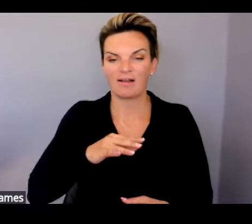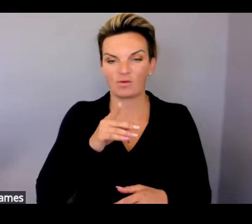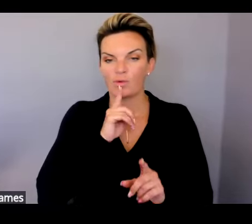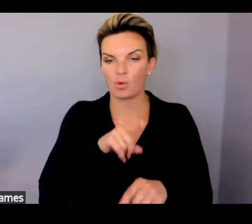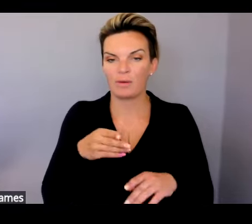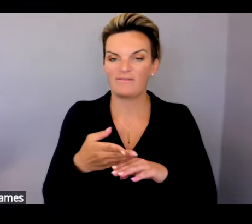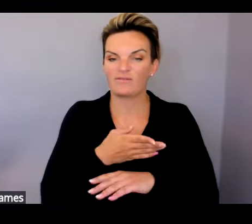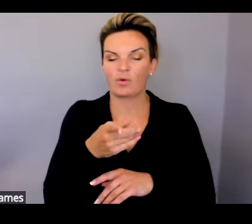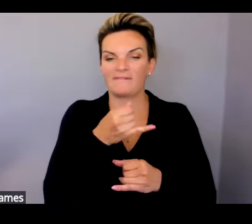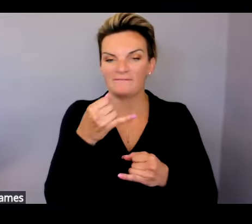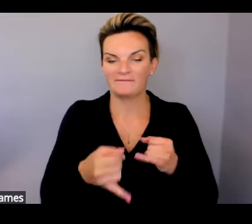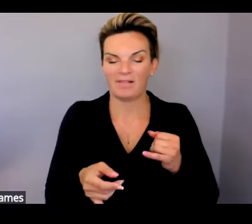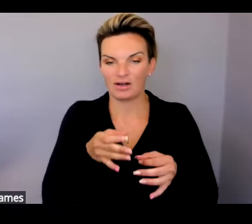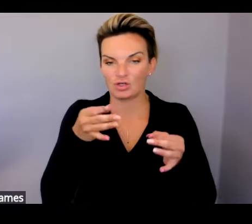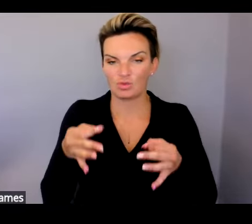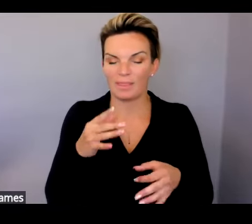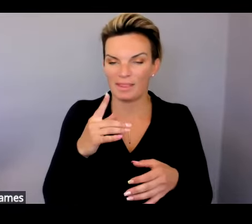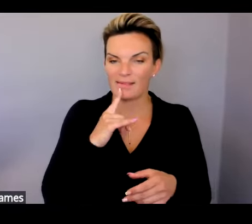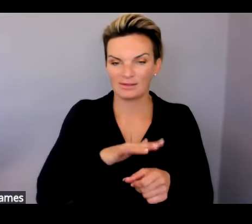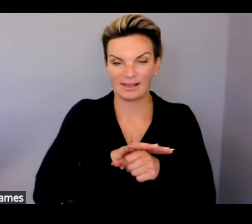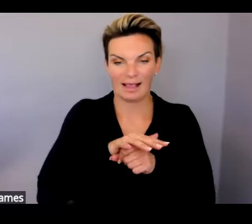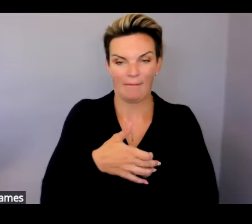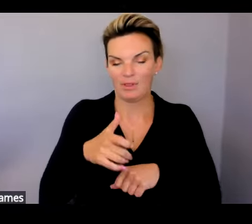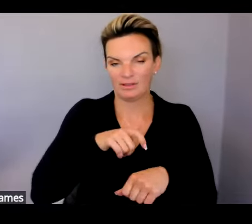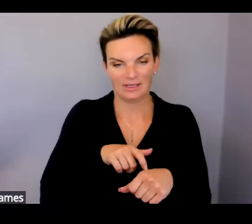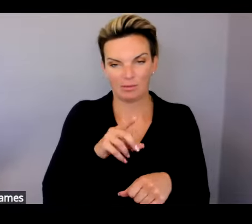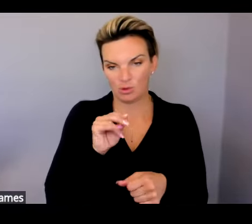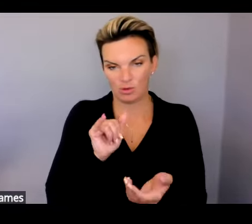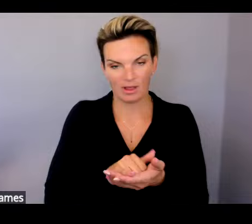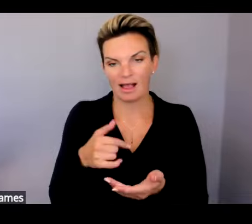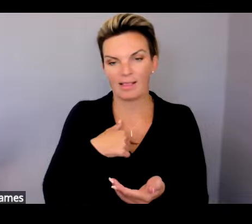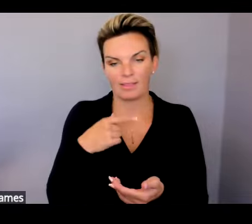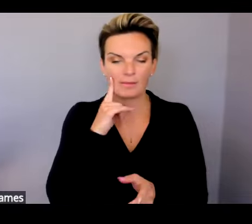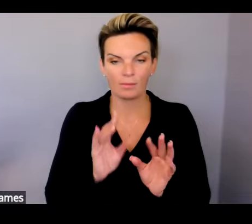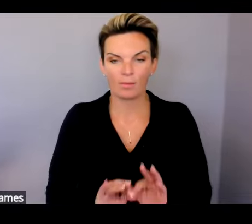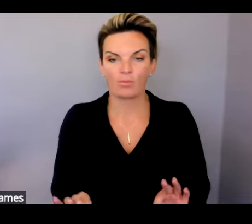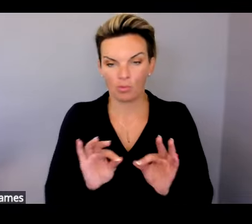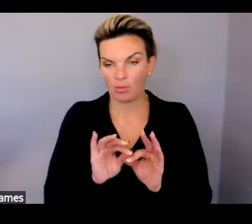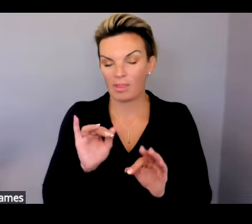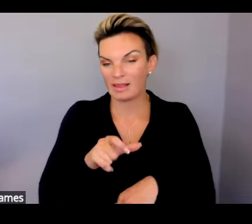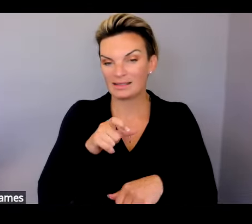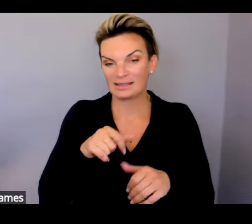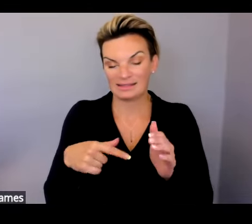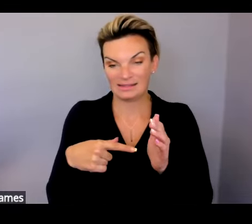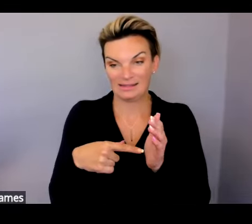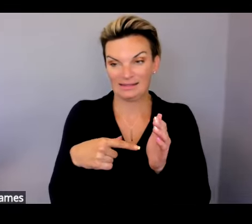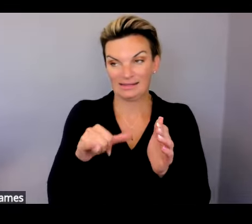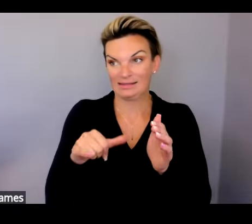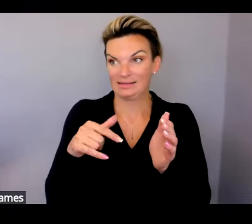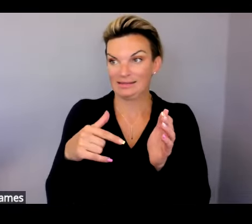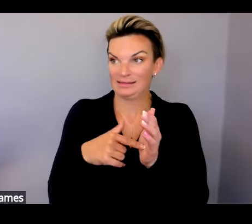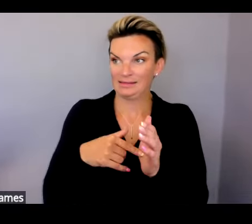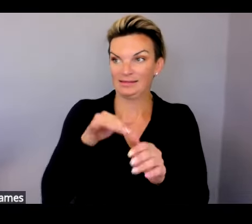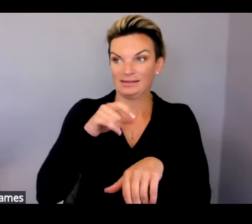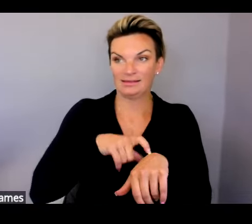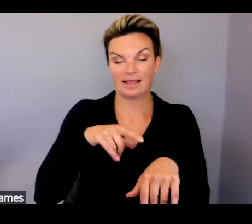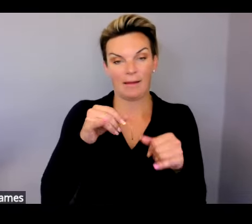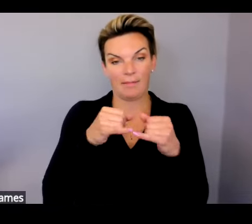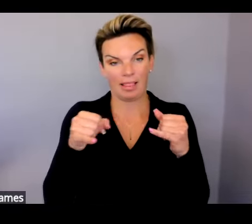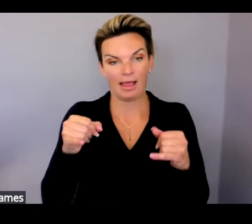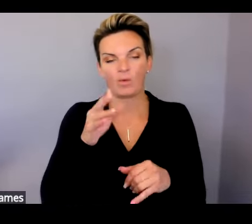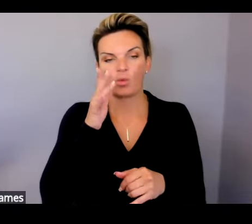determination. And there's ample time to do that. So I think it's very important that the timeline be constructed in a way so that you